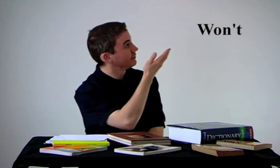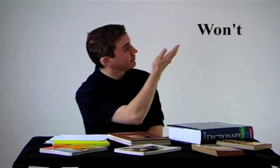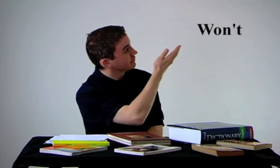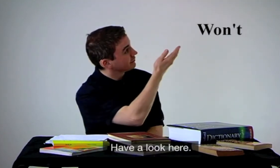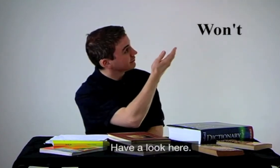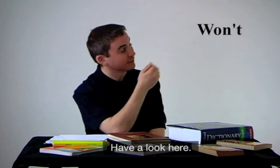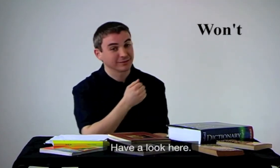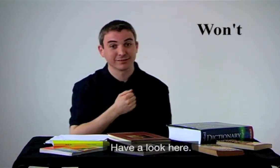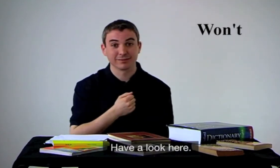Have a look here.